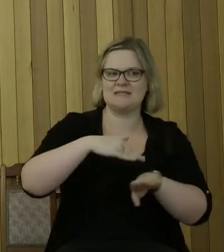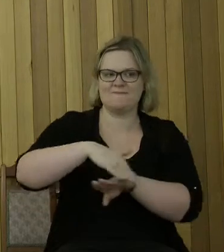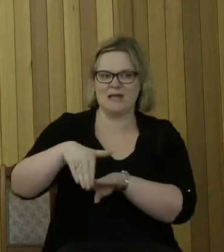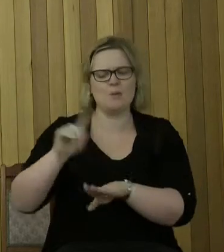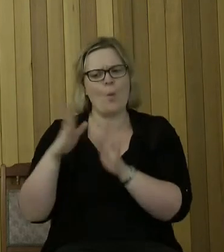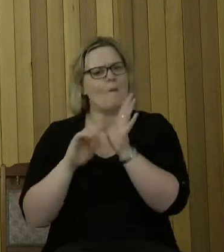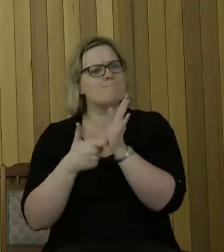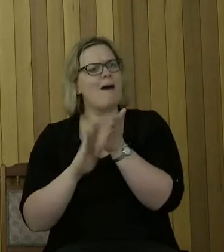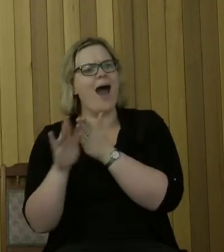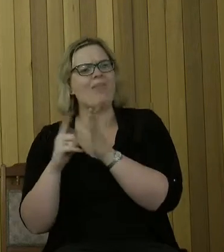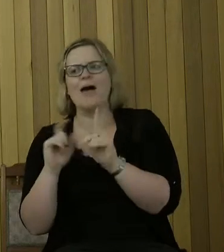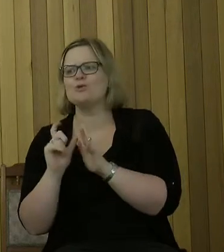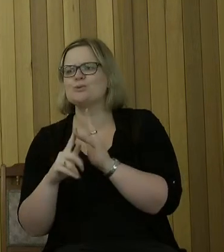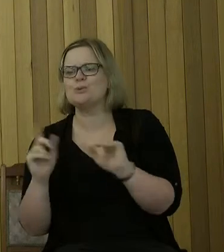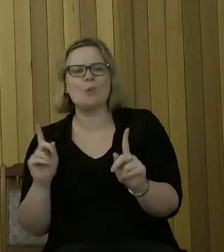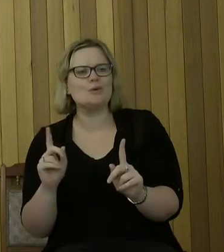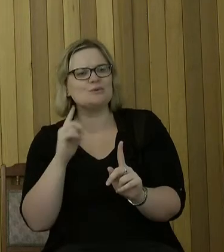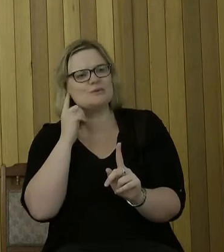doing?